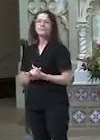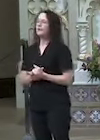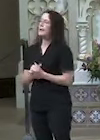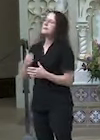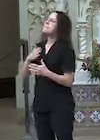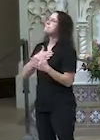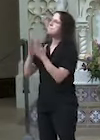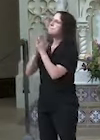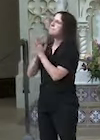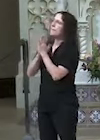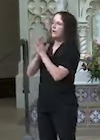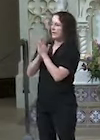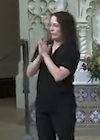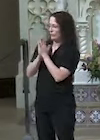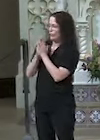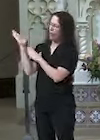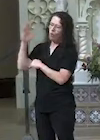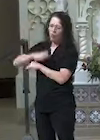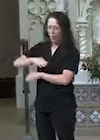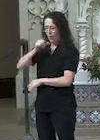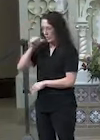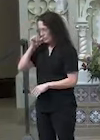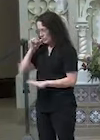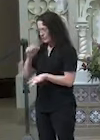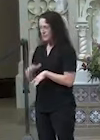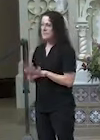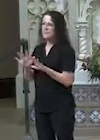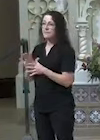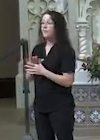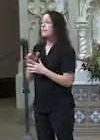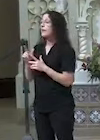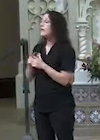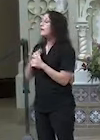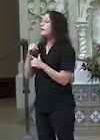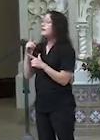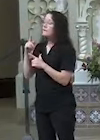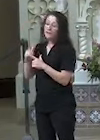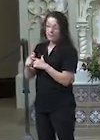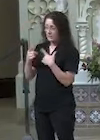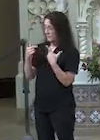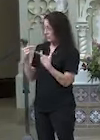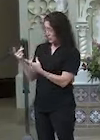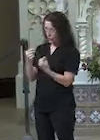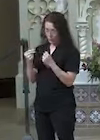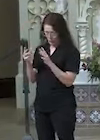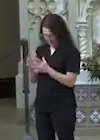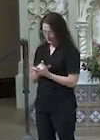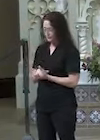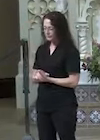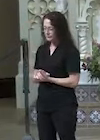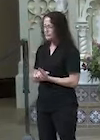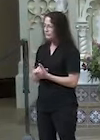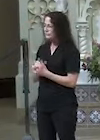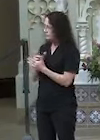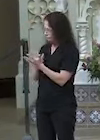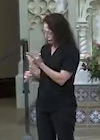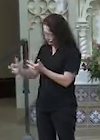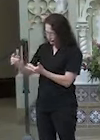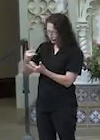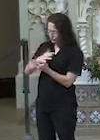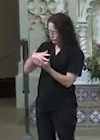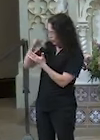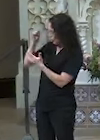my prayer for yesterday. And then what we're trying to do is take that and get ready